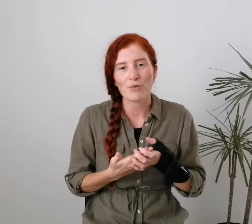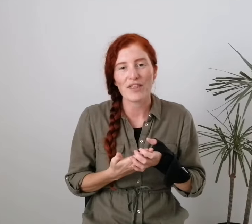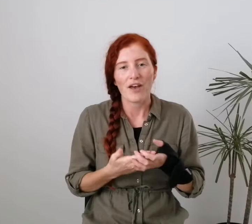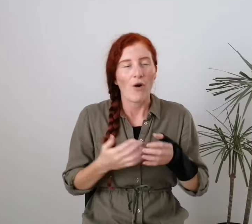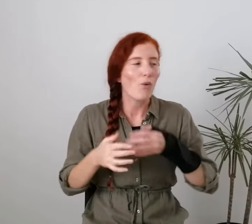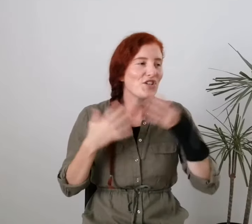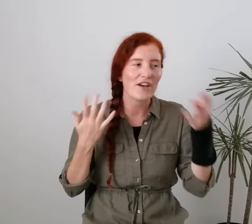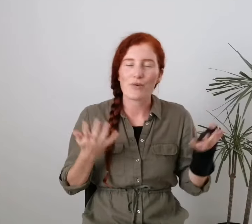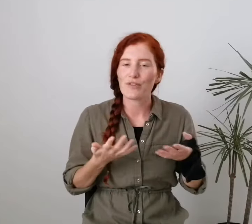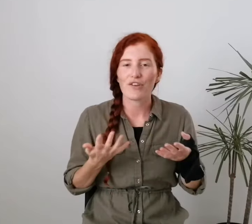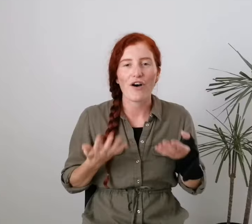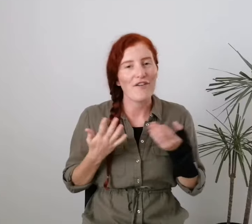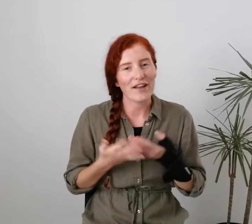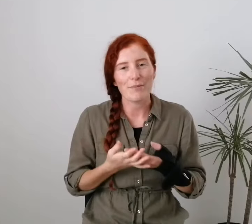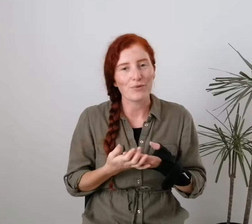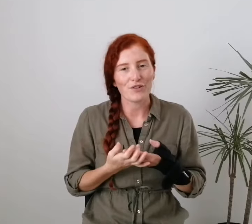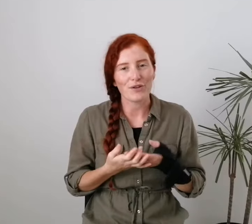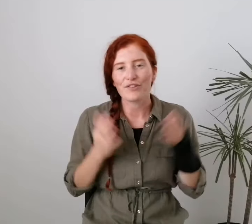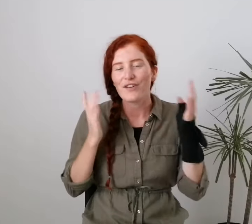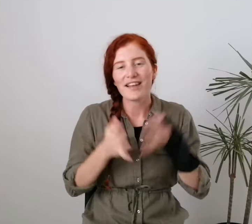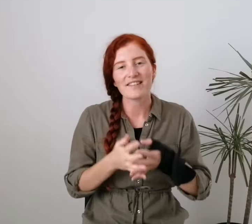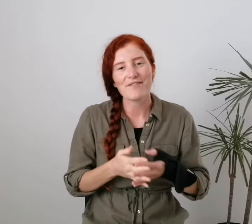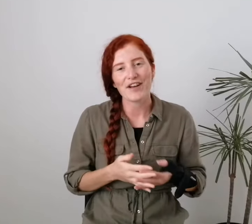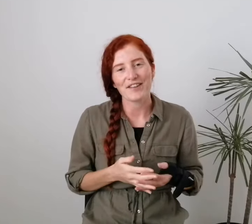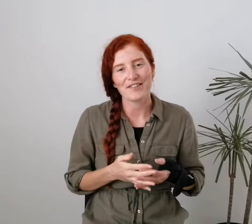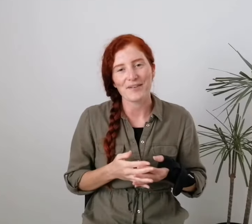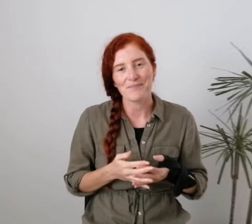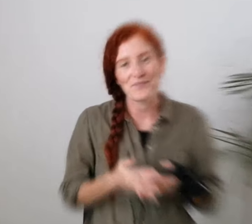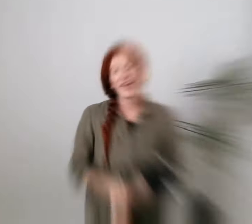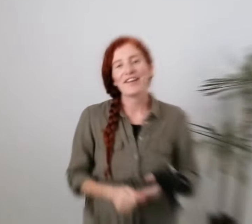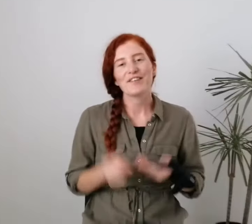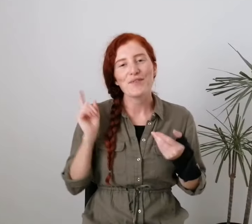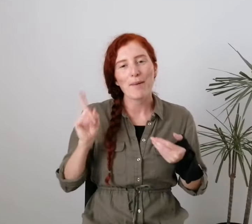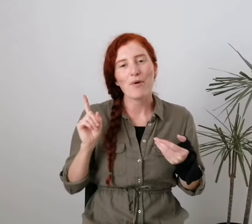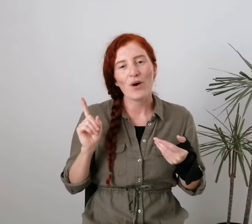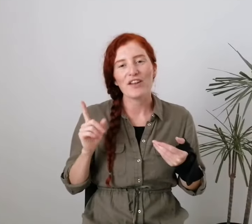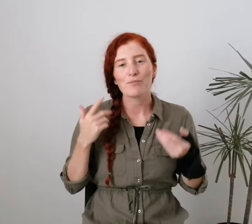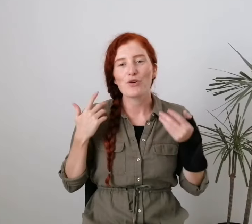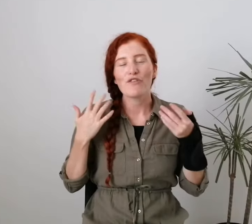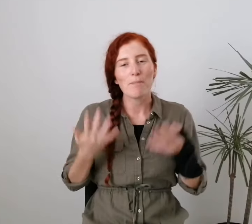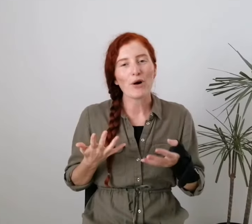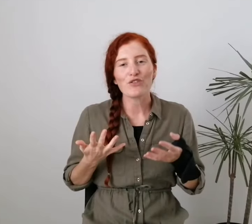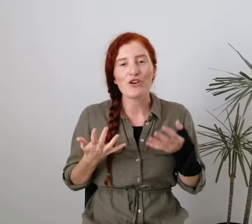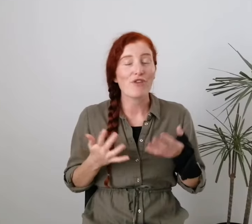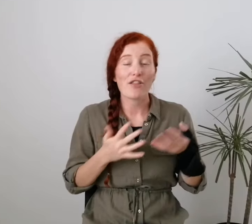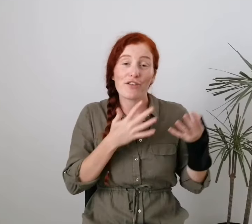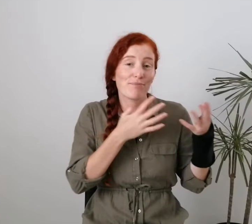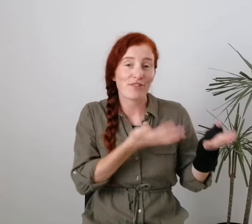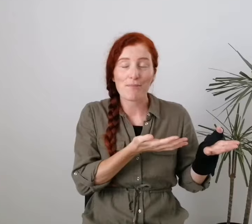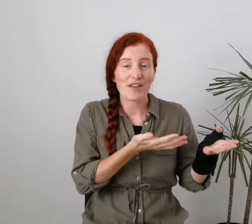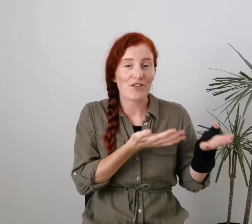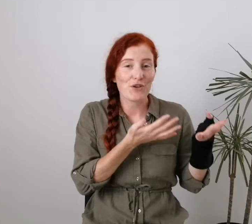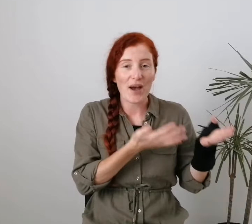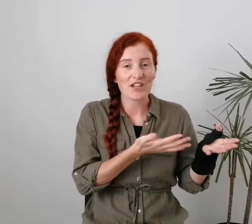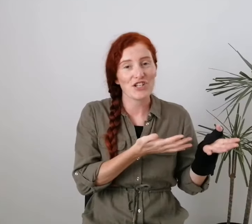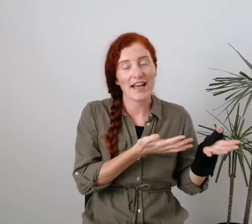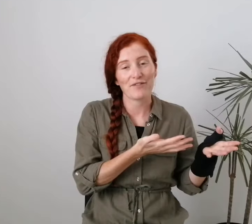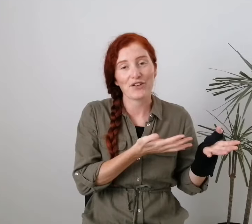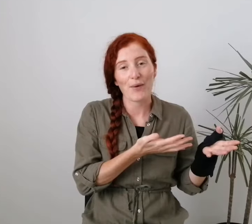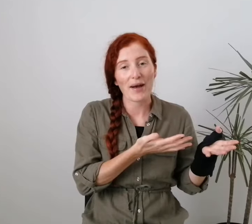with or whichever ones are available to you. So let's get right into them. Okay, so number one is more of a motto rather than something that you actually have to go